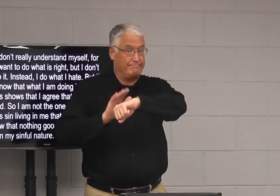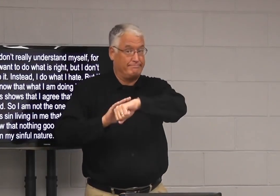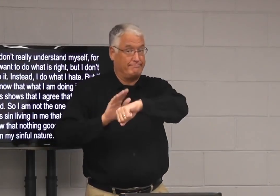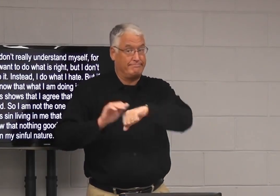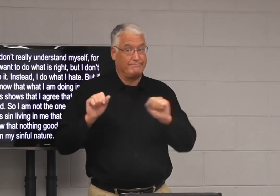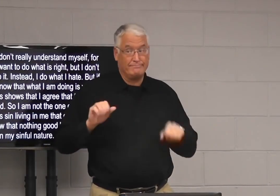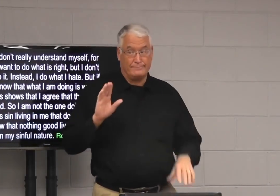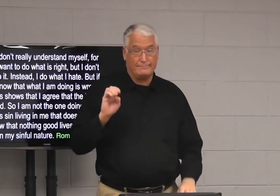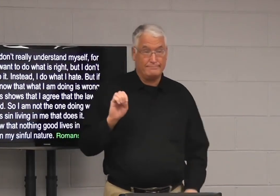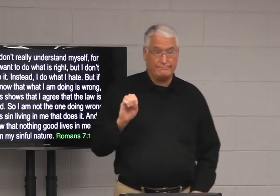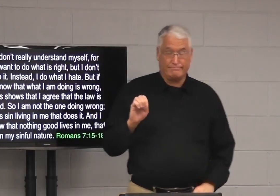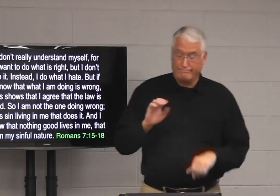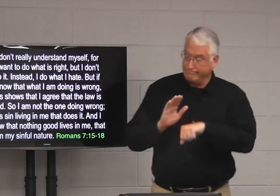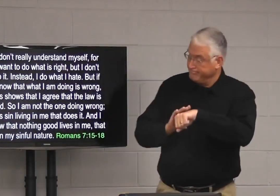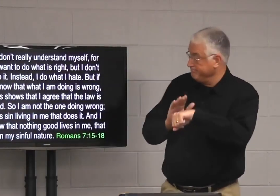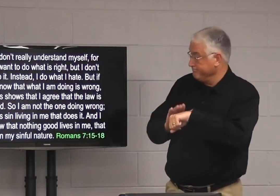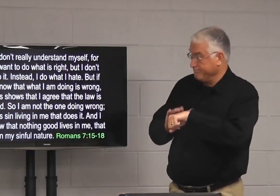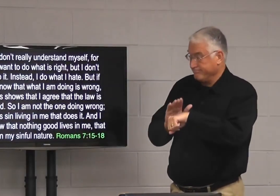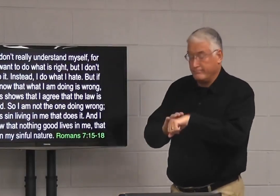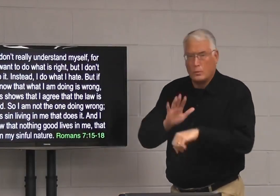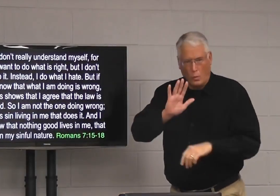with Christ. It could be a warning.